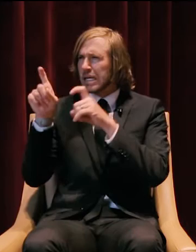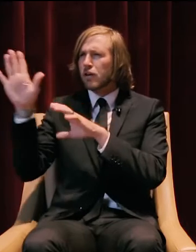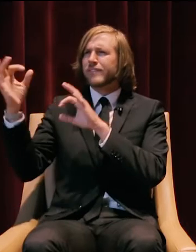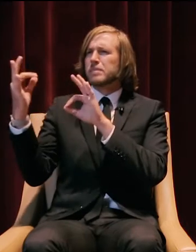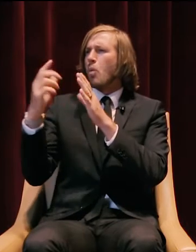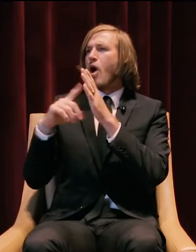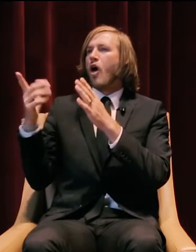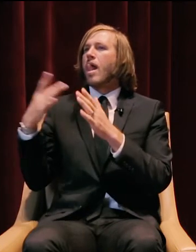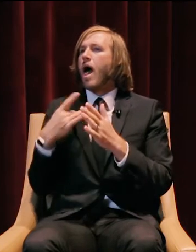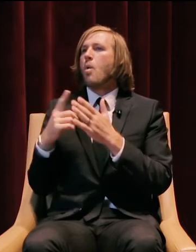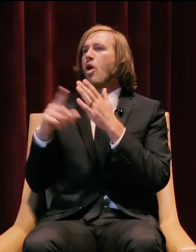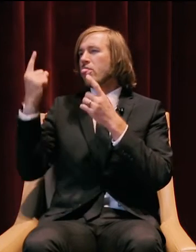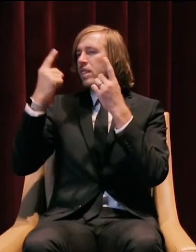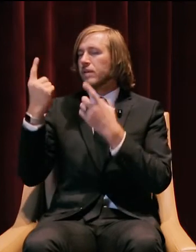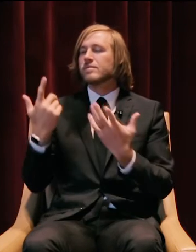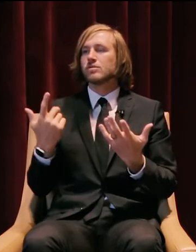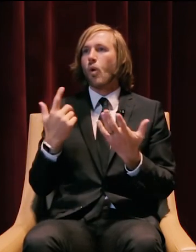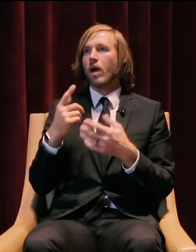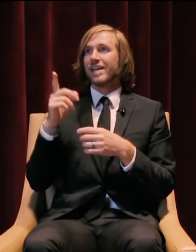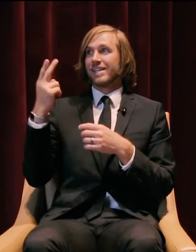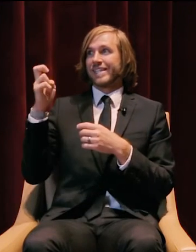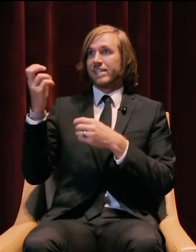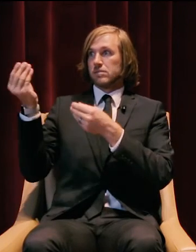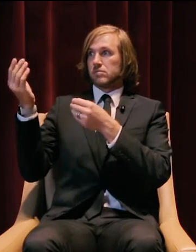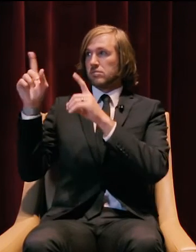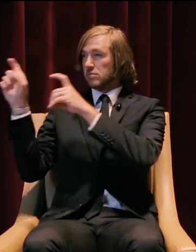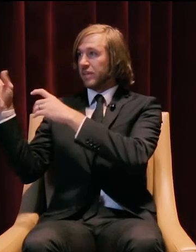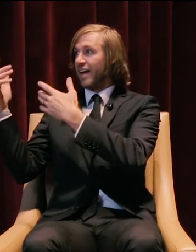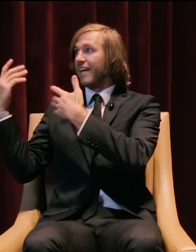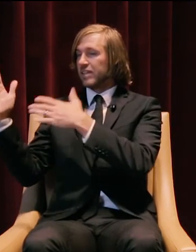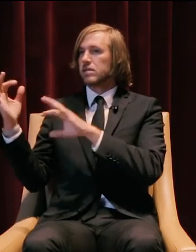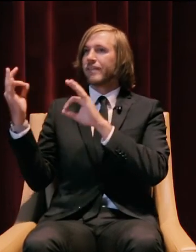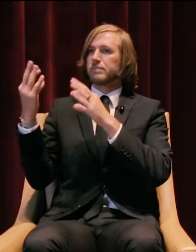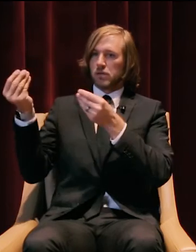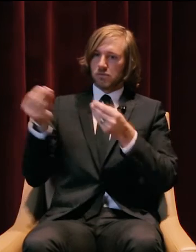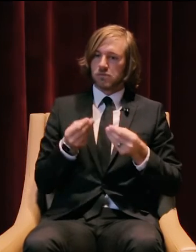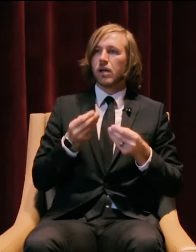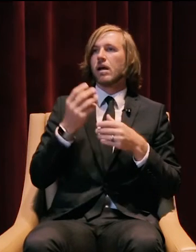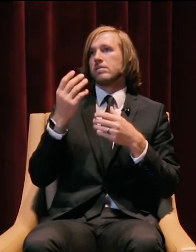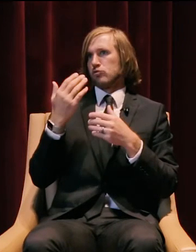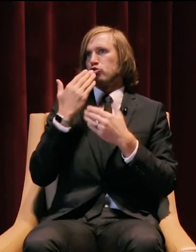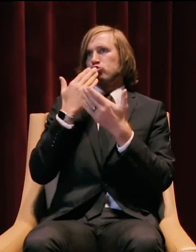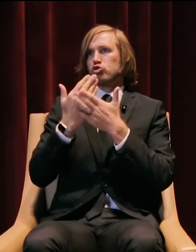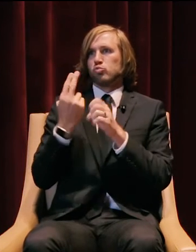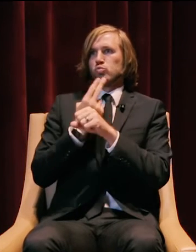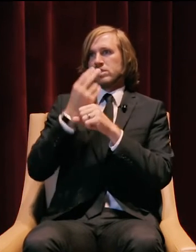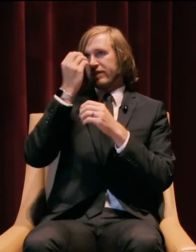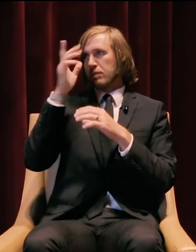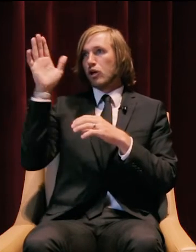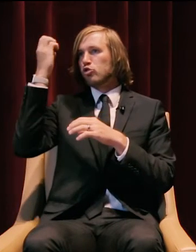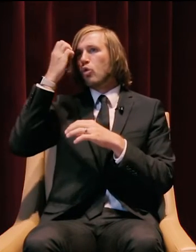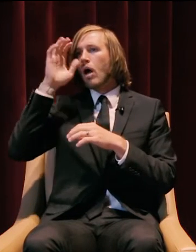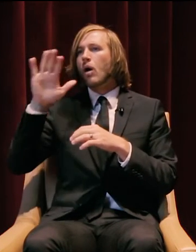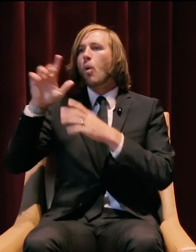some feedback. What do you think? And so he brought back and communicated some very valuable information on Europe,